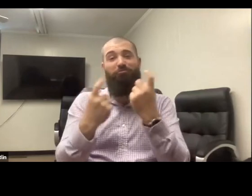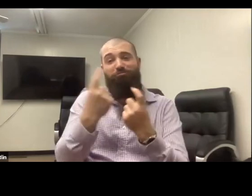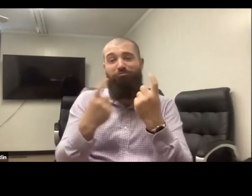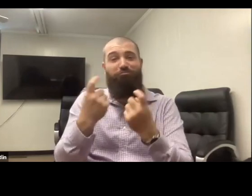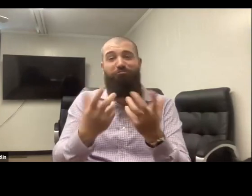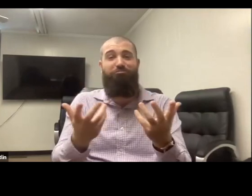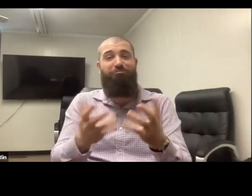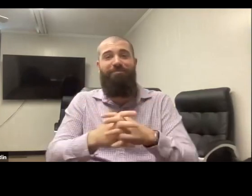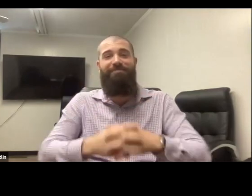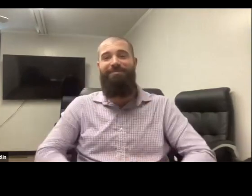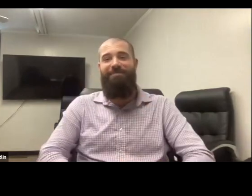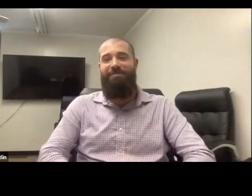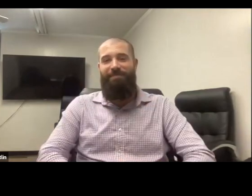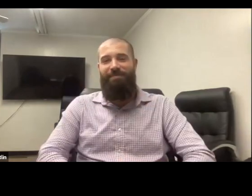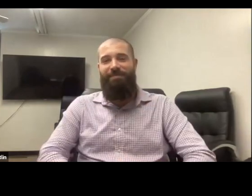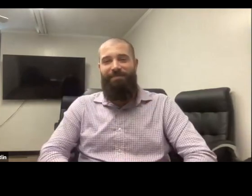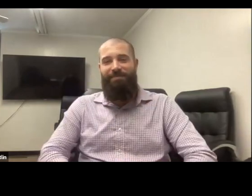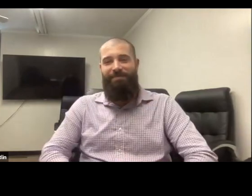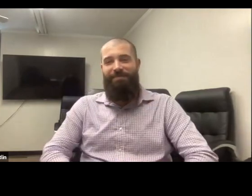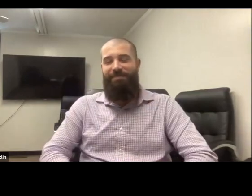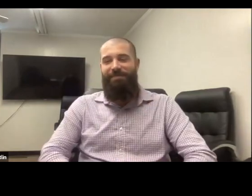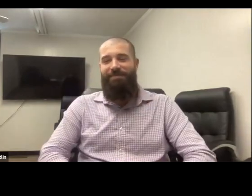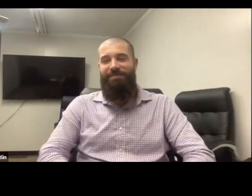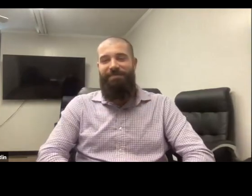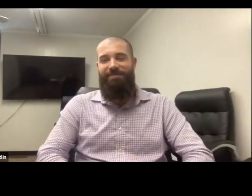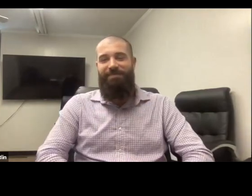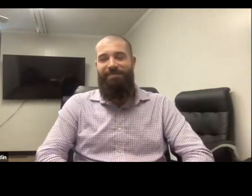So any more questions or?